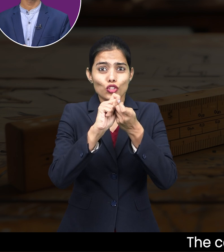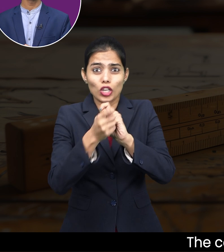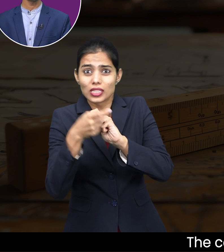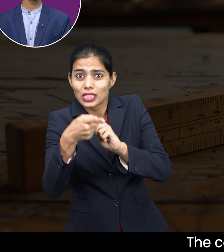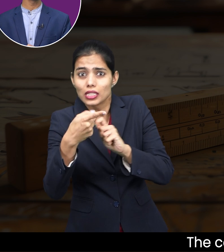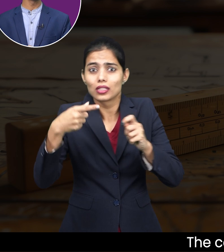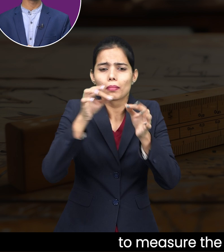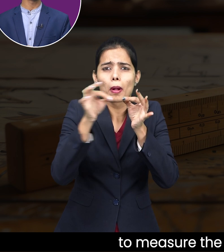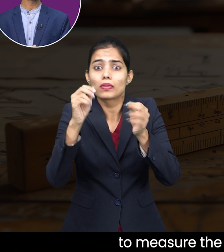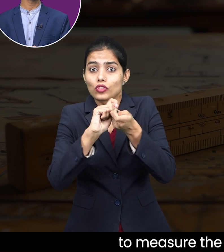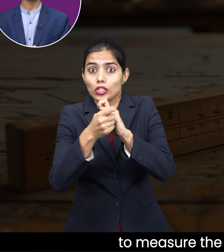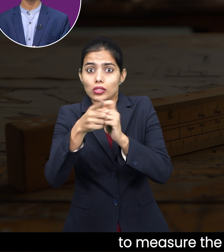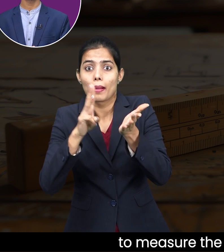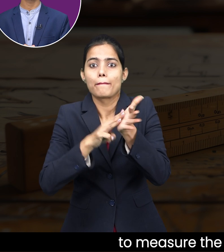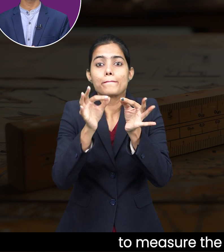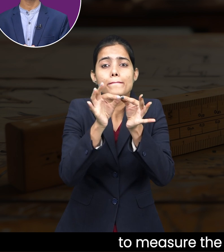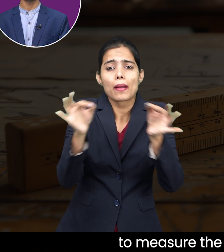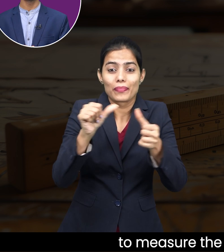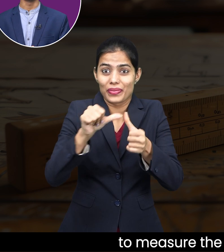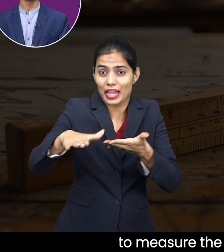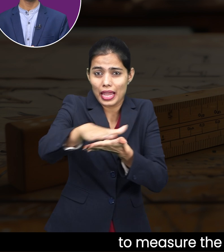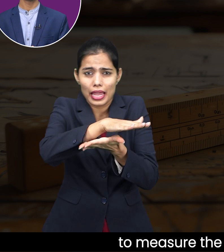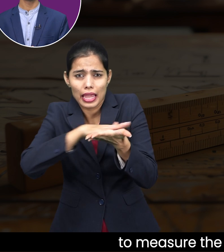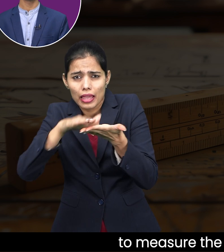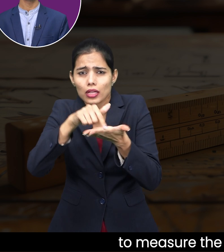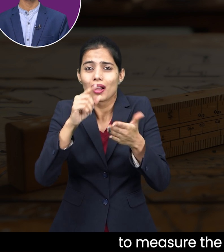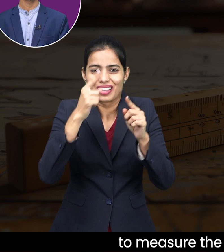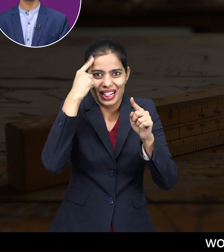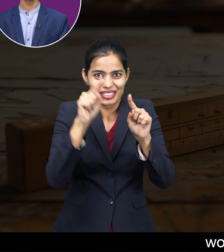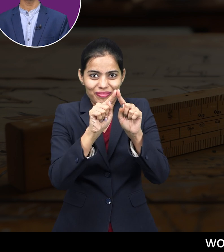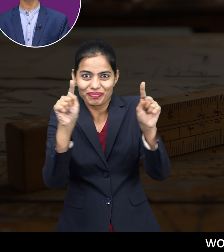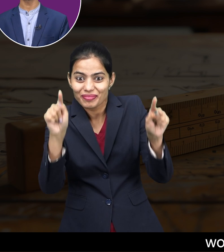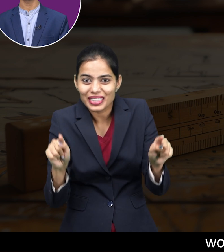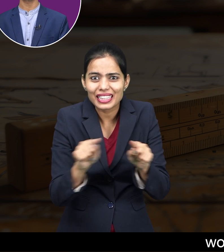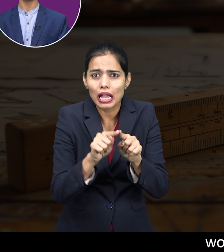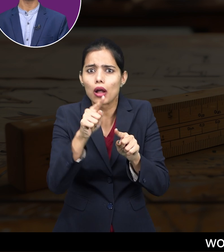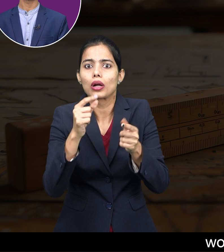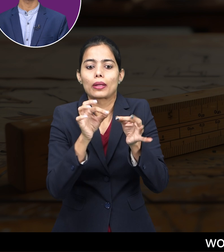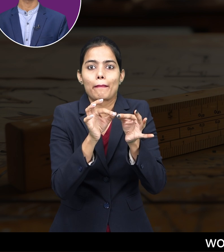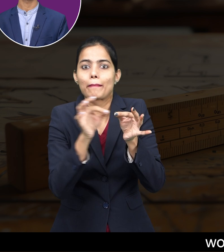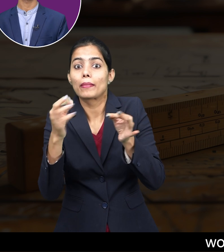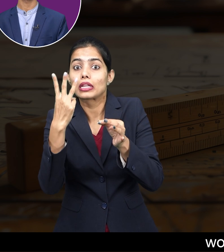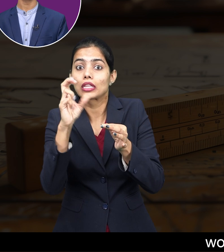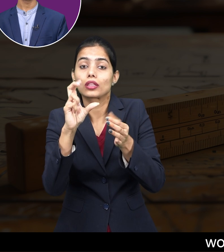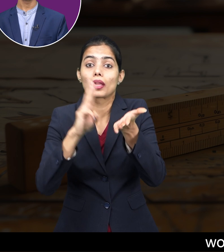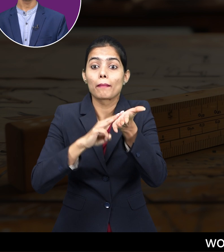The convenient unit to measure the area of a given cardboard would be centimeter square.